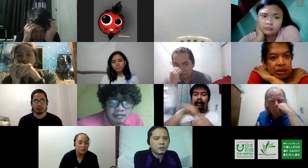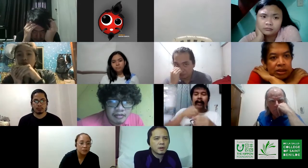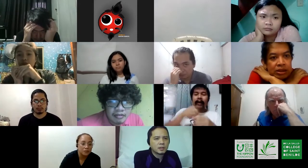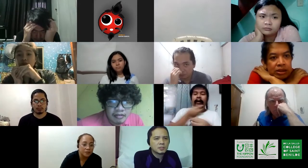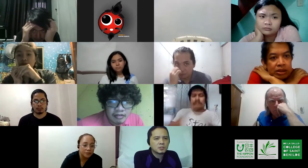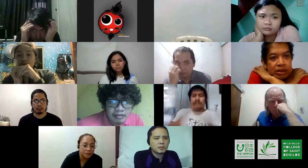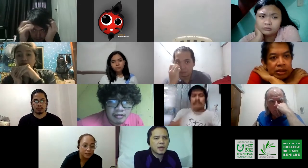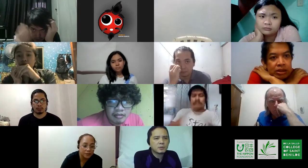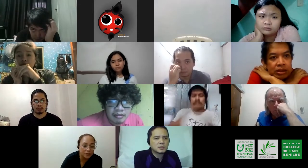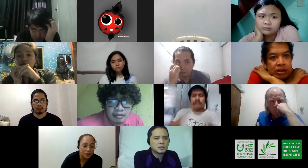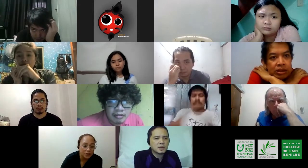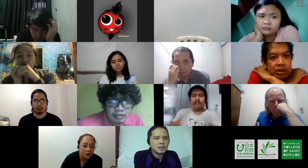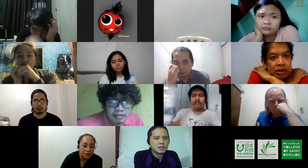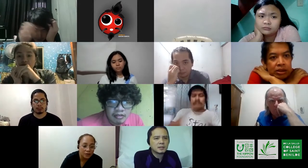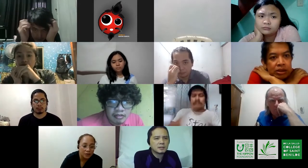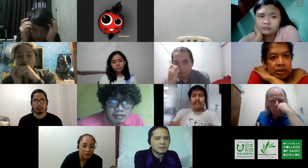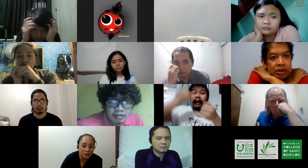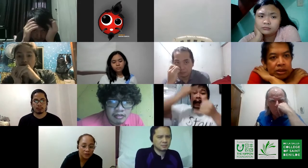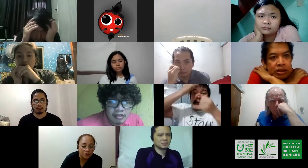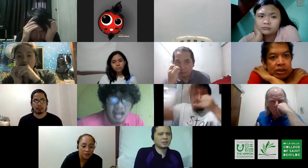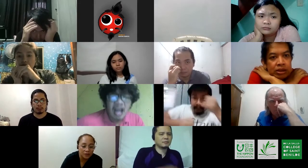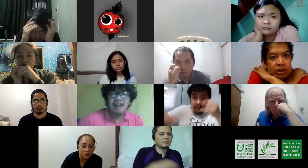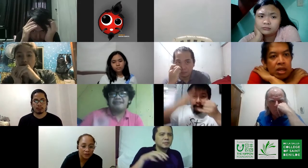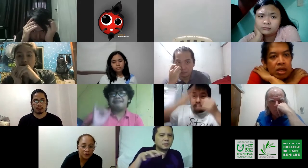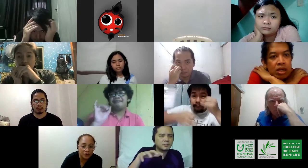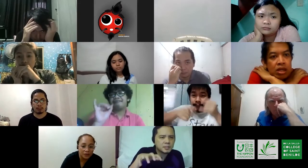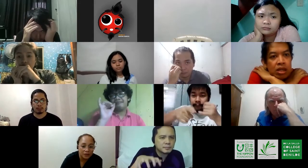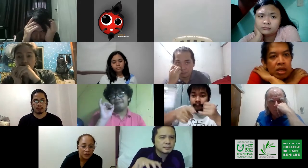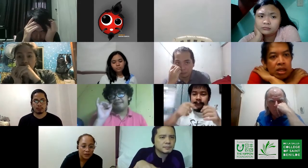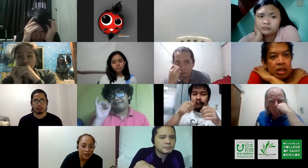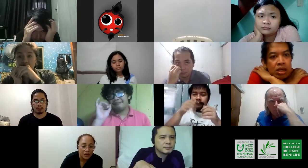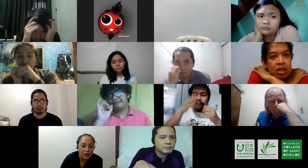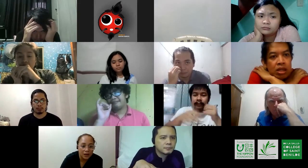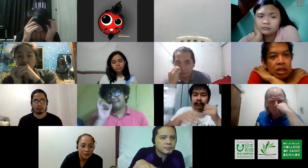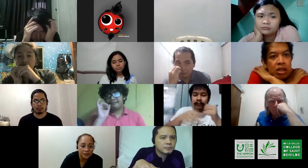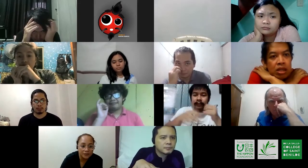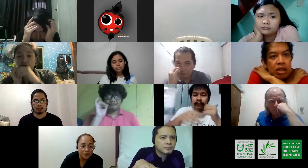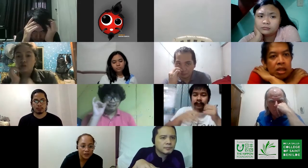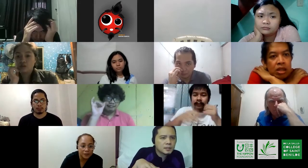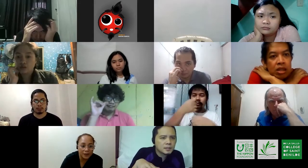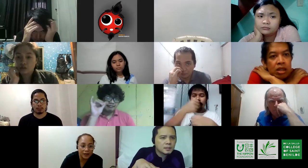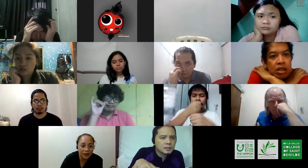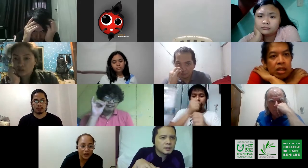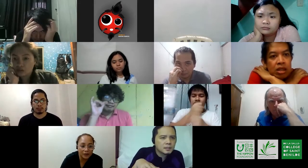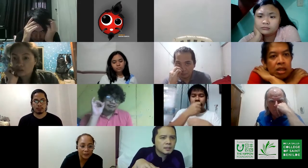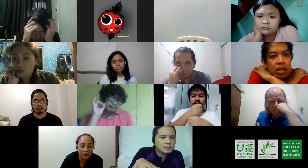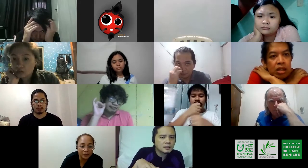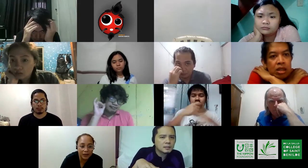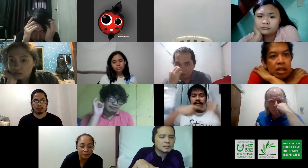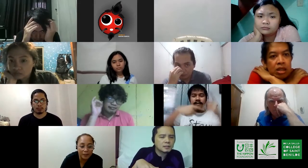So that was the, sorry, it's freezing. Sure, by Meng